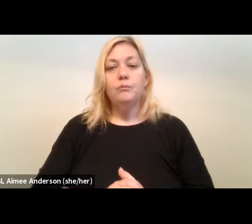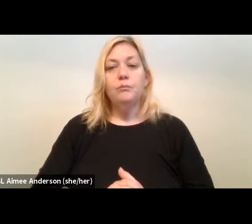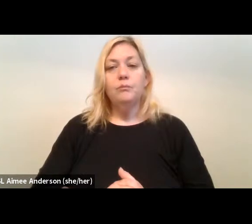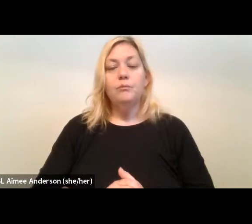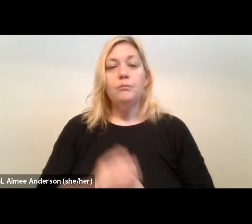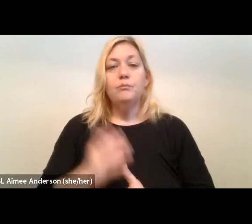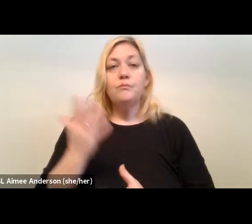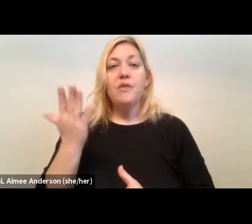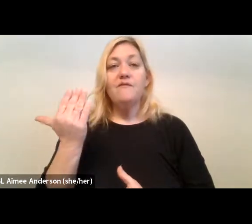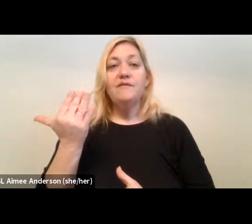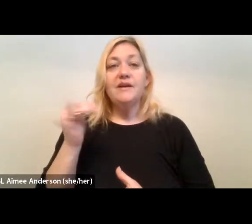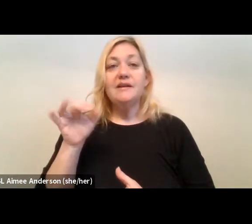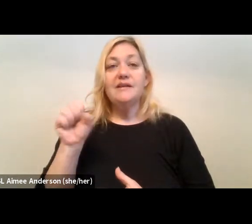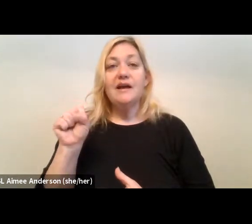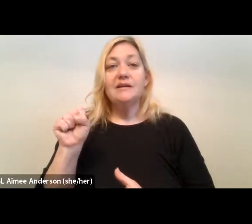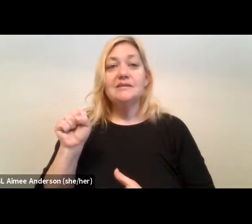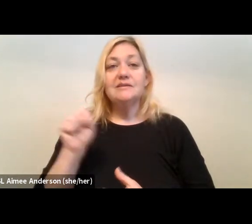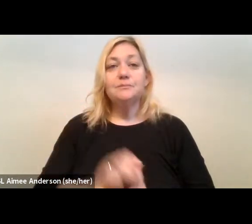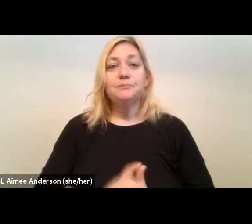Fifteen seconds.